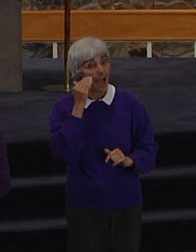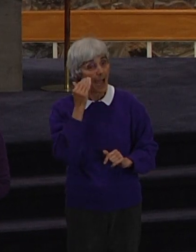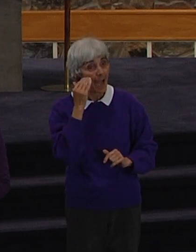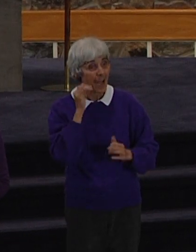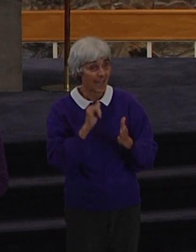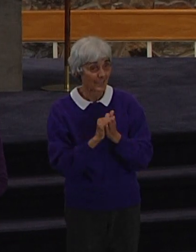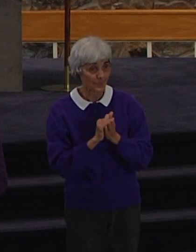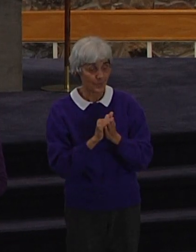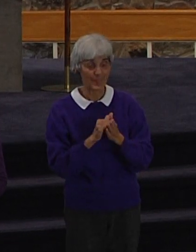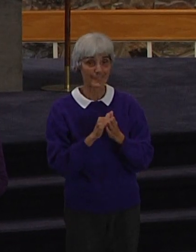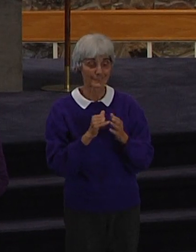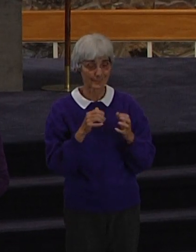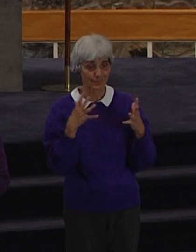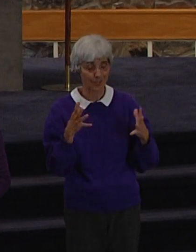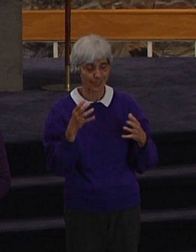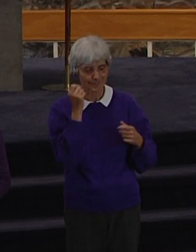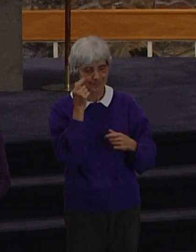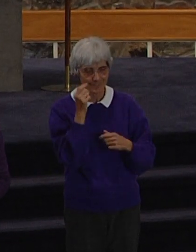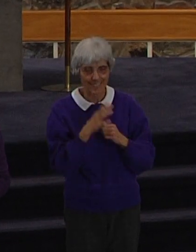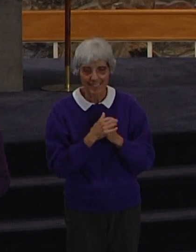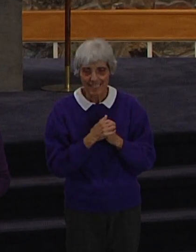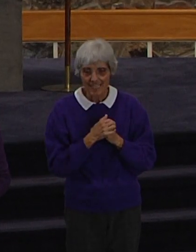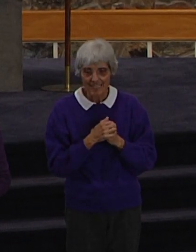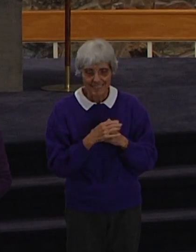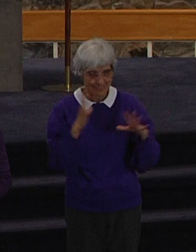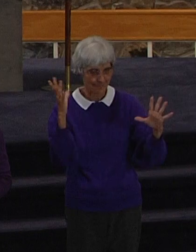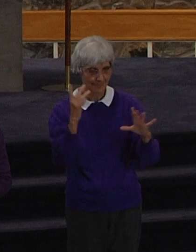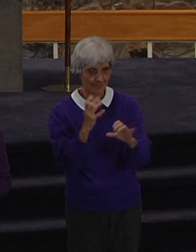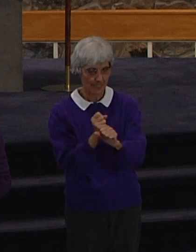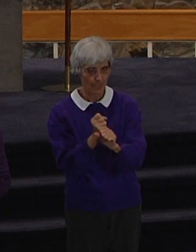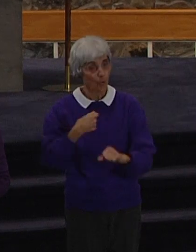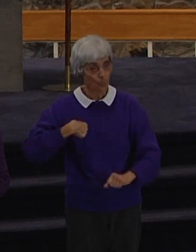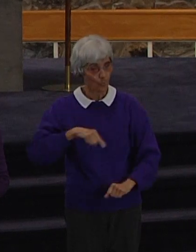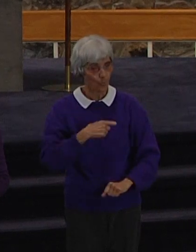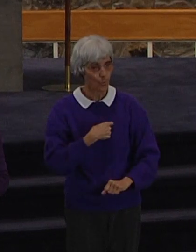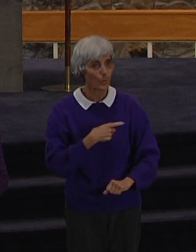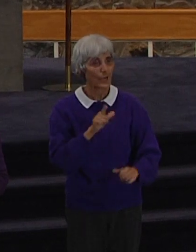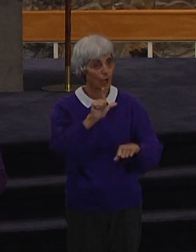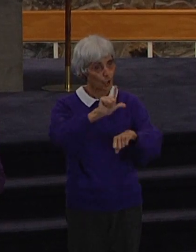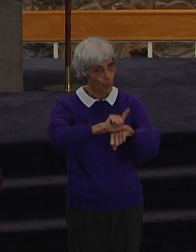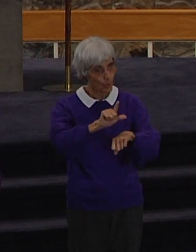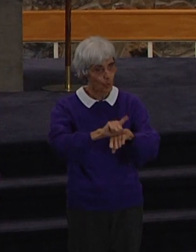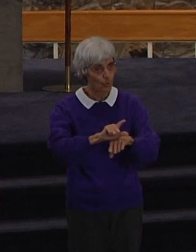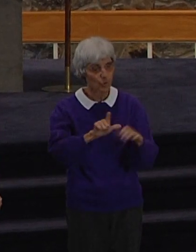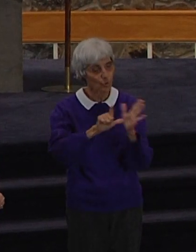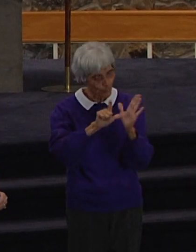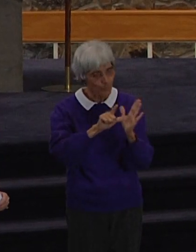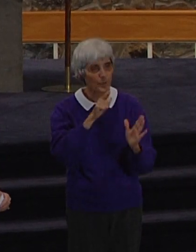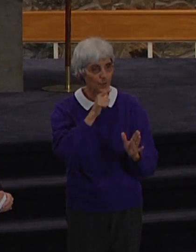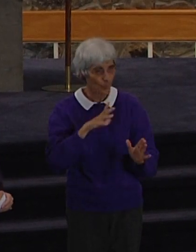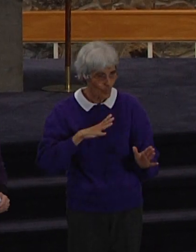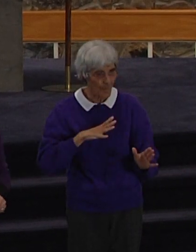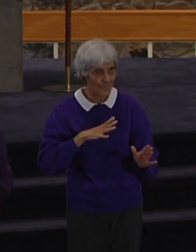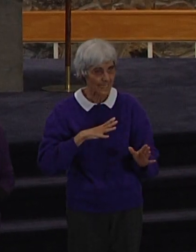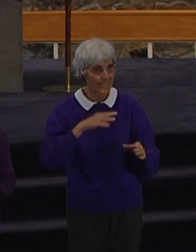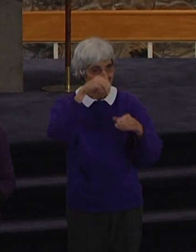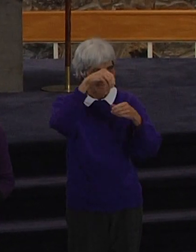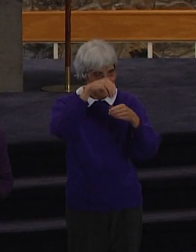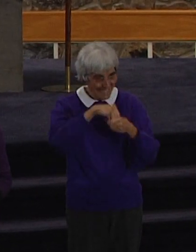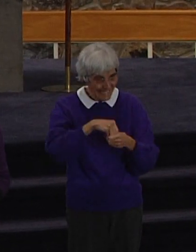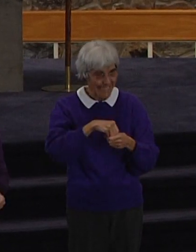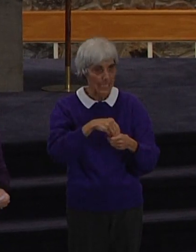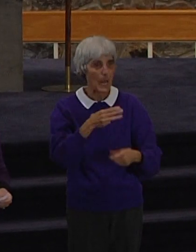that's a mouthful. But put simply, we are Lutheran Women in